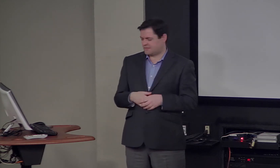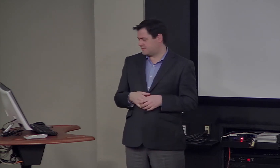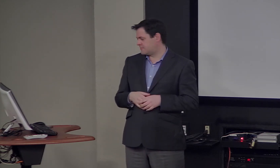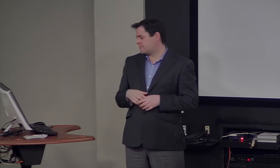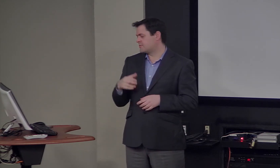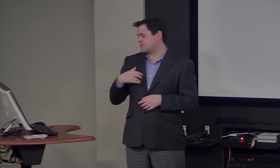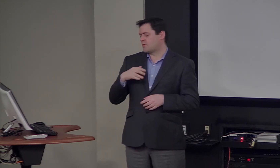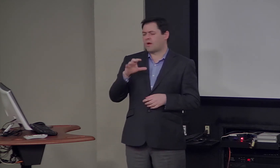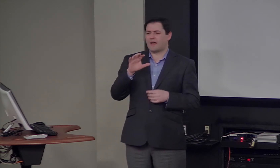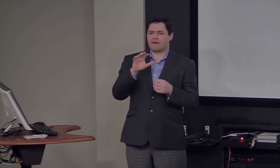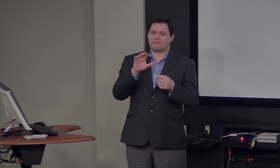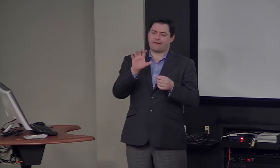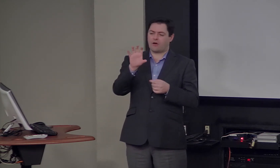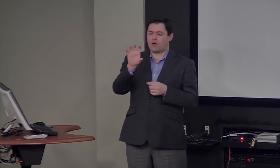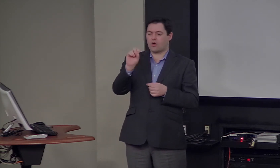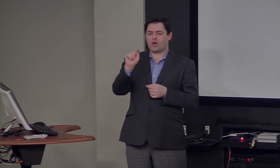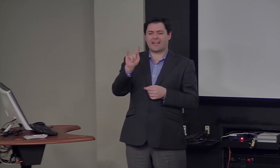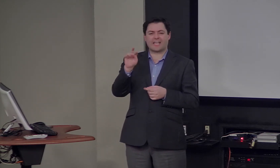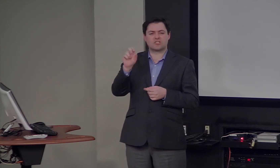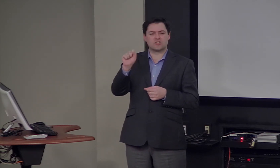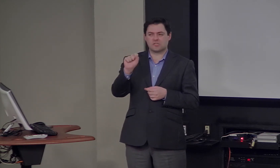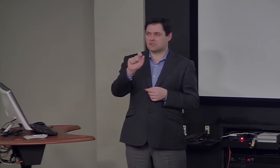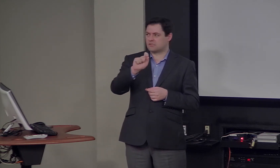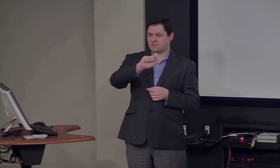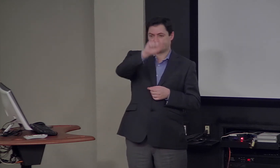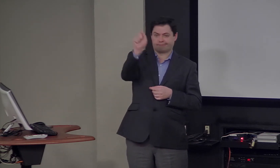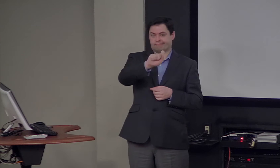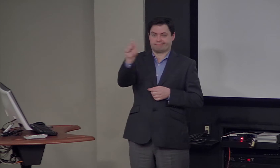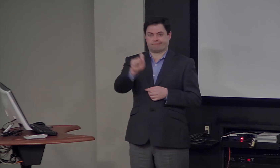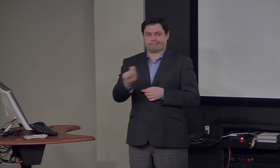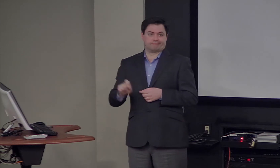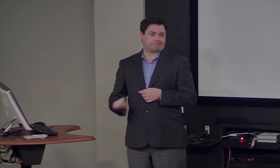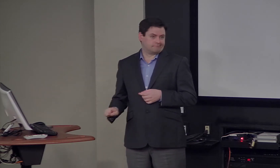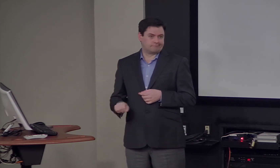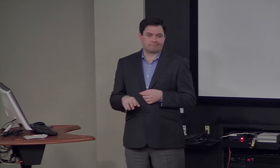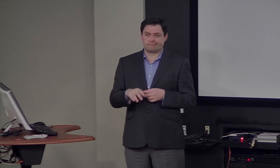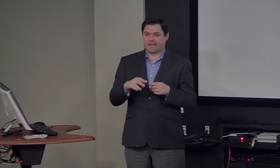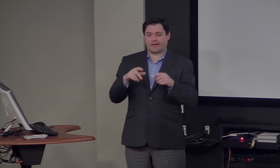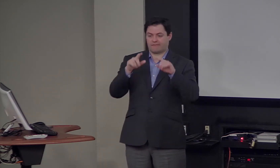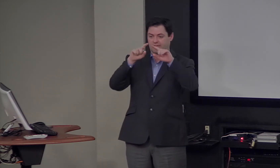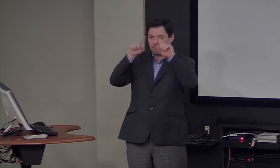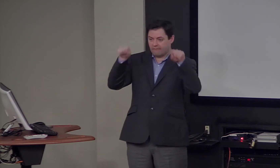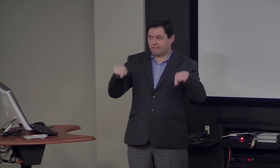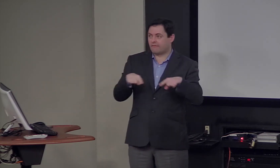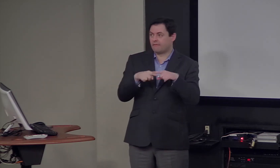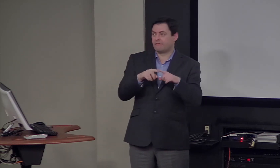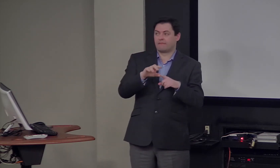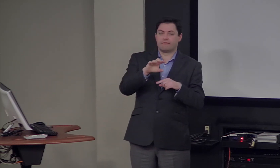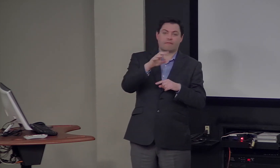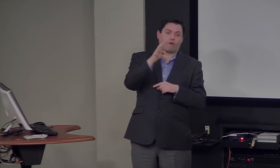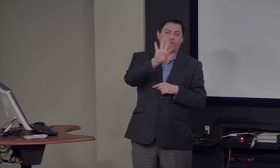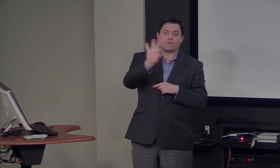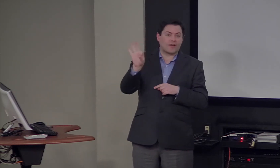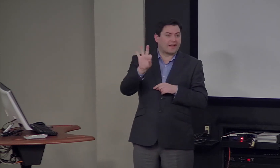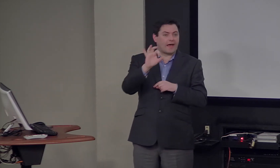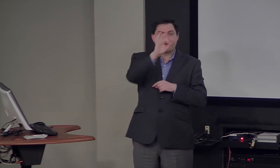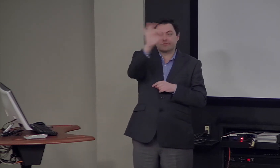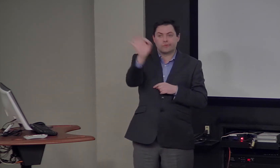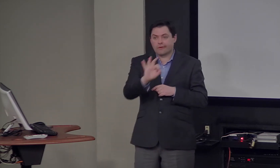These are psychological tests that we gave our subjects. There was a connections test where individuals had to look at a